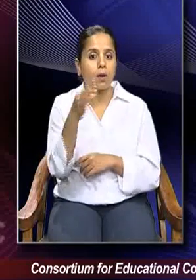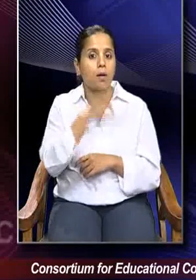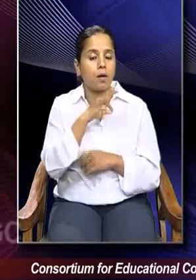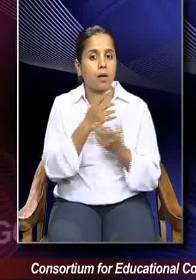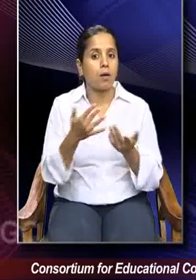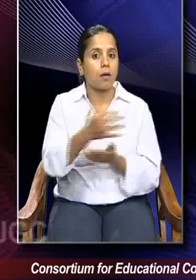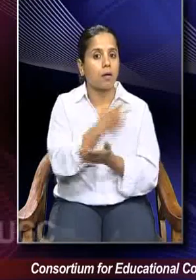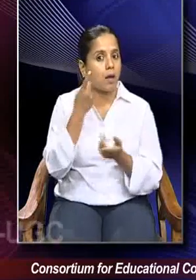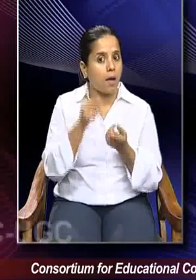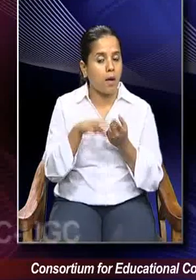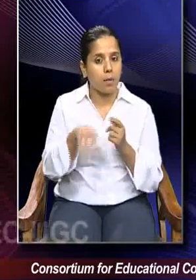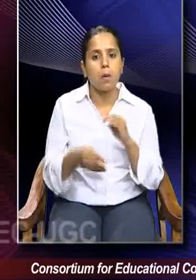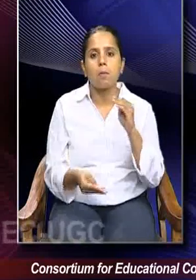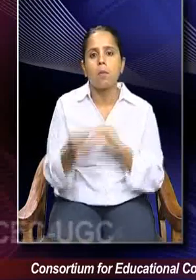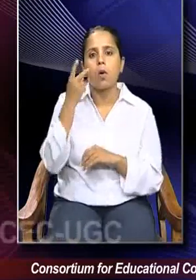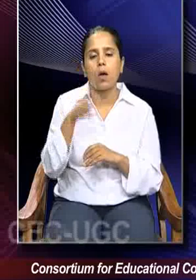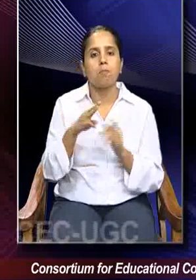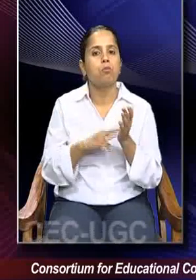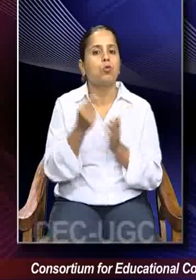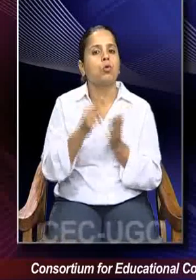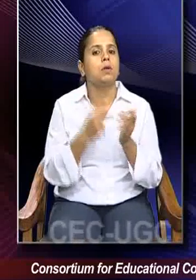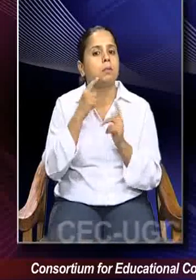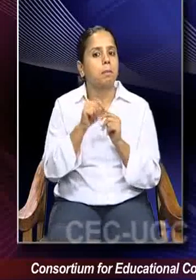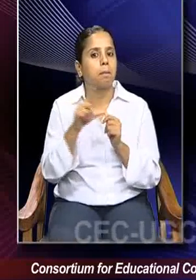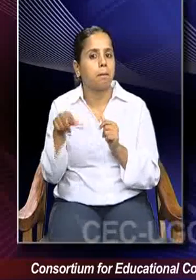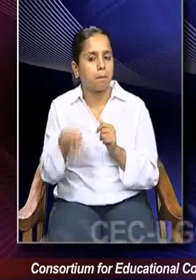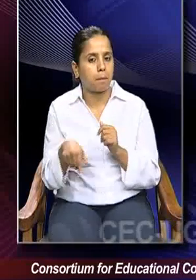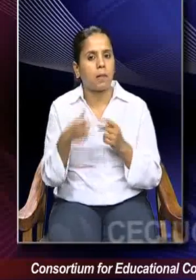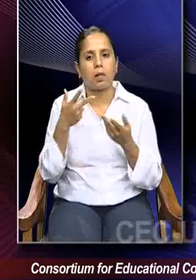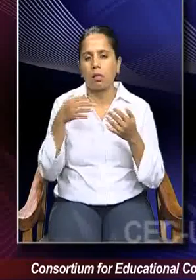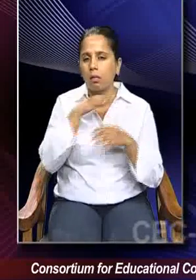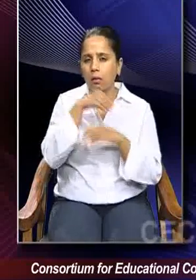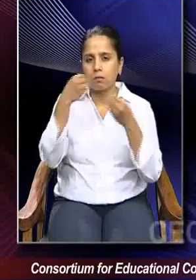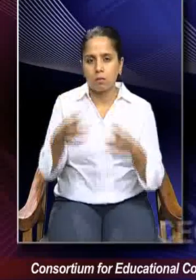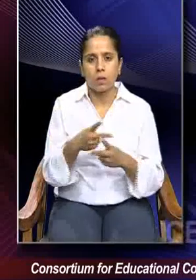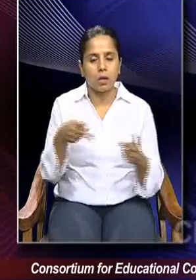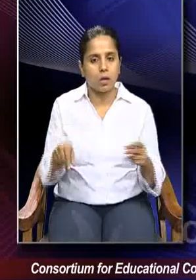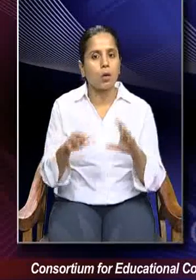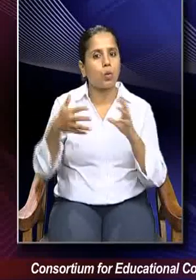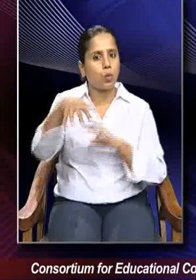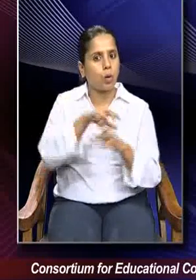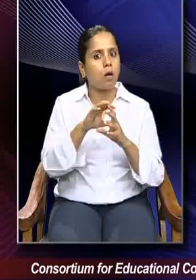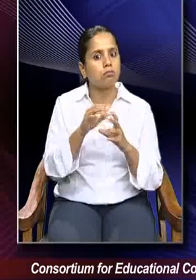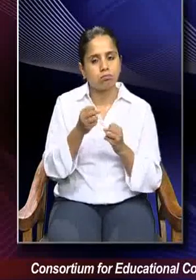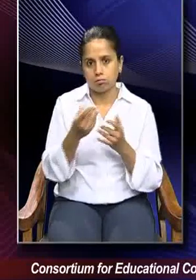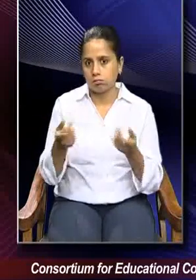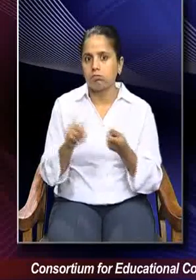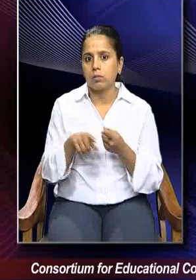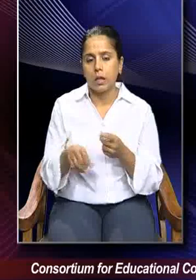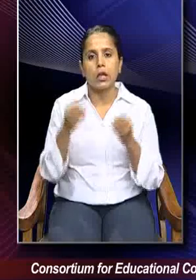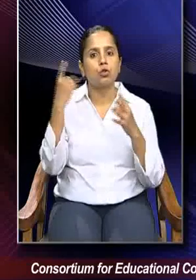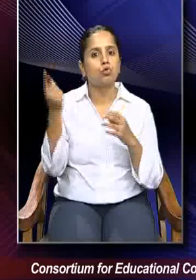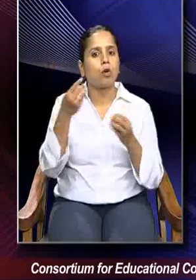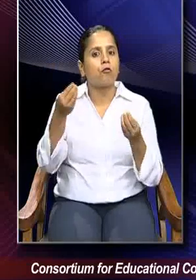led to increase in municipal solid waste generation in the country. Electronic waste